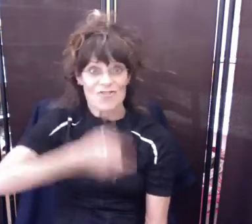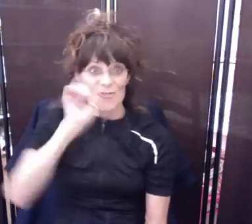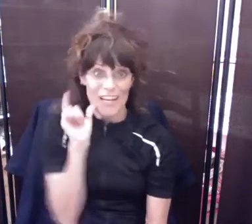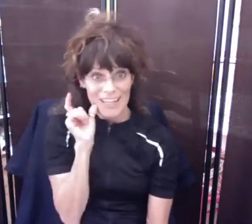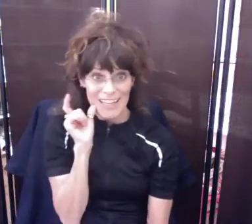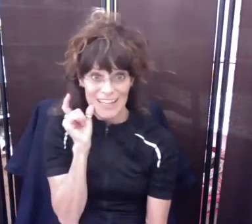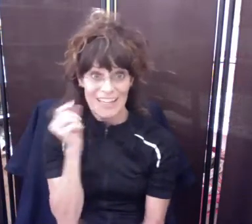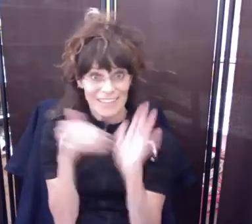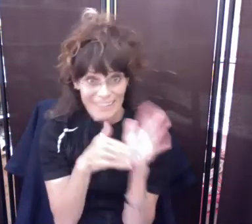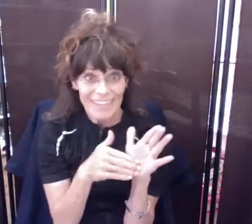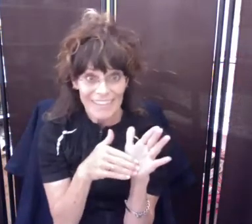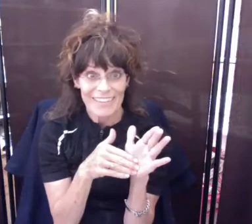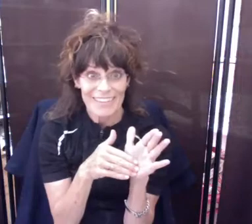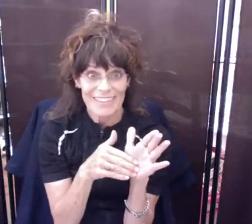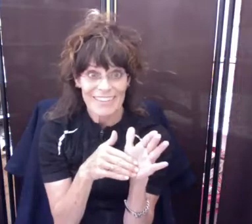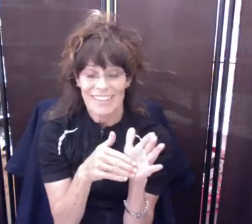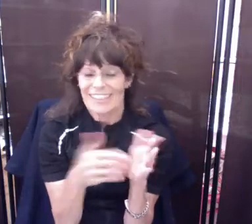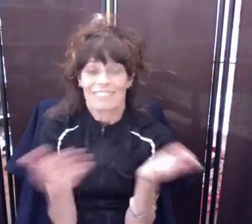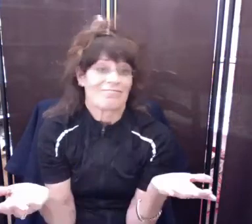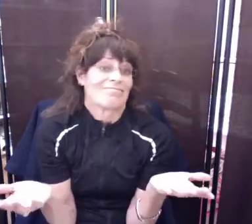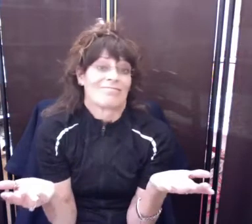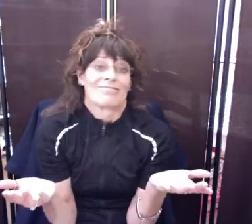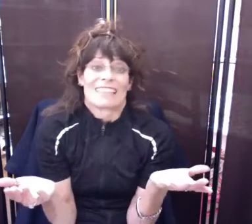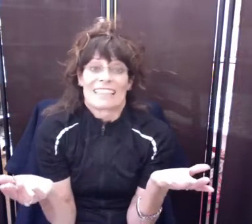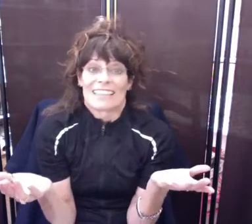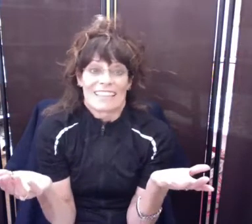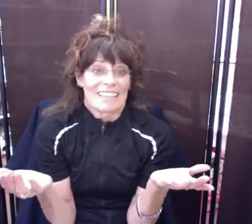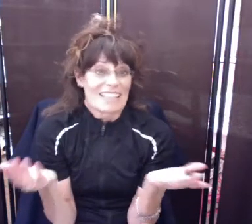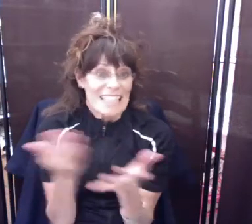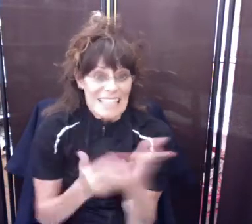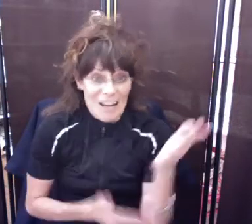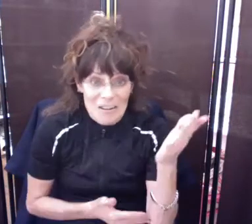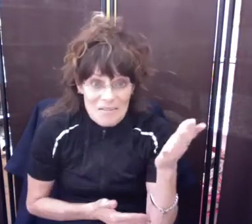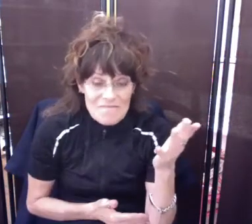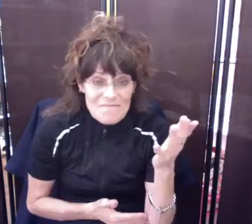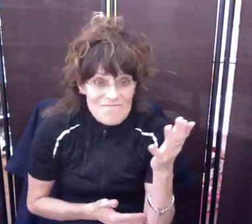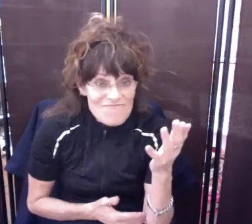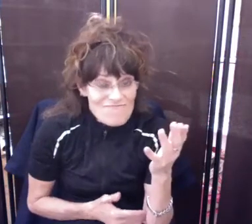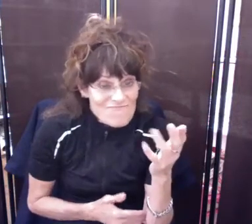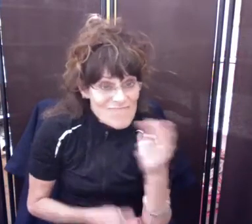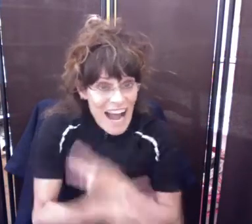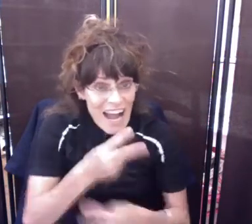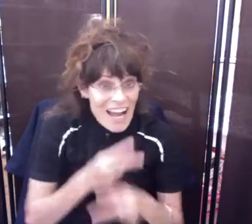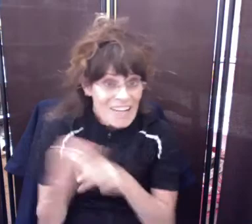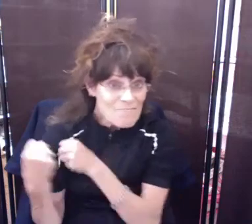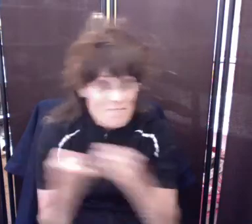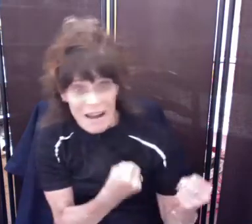my body. There's got to be some power that will enable me to do that, or I'm